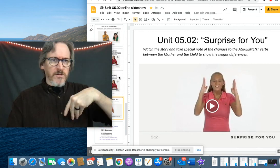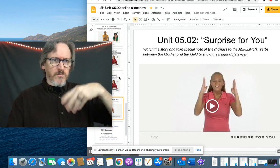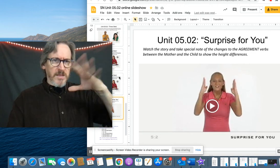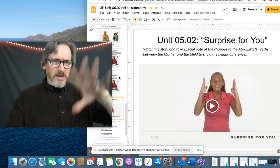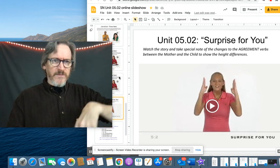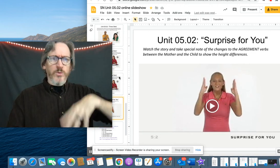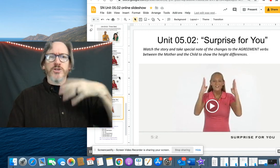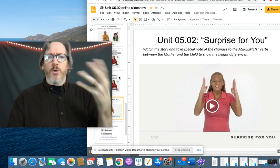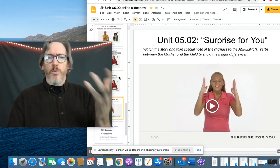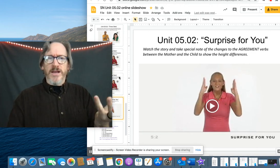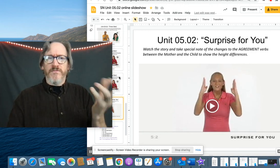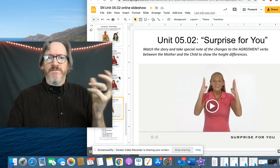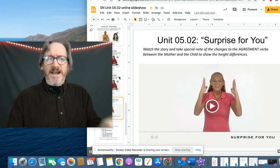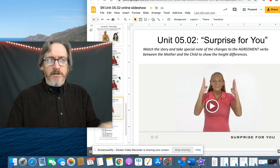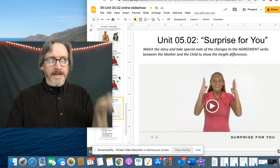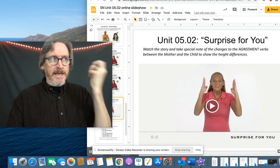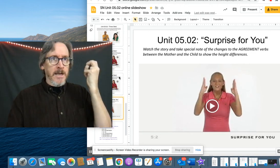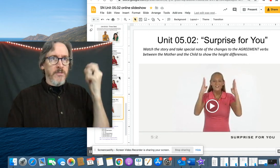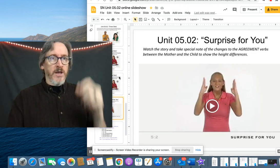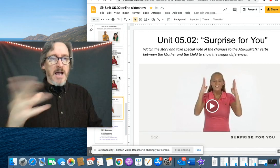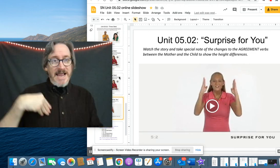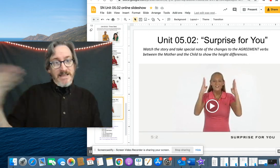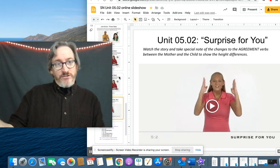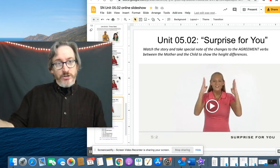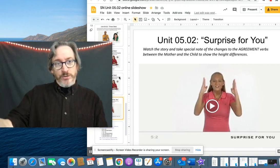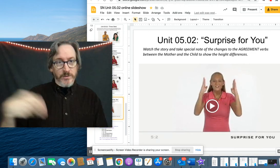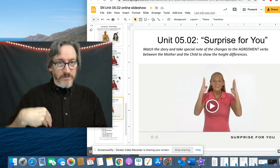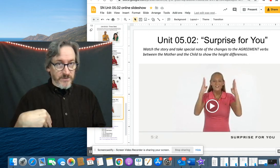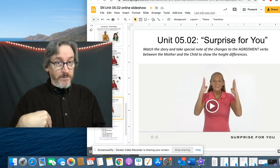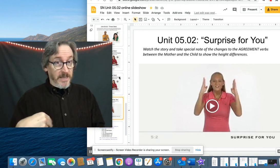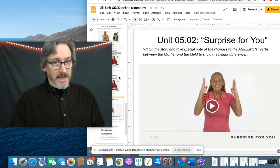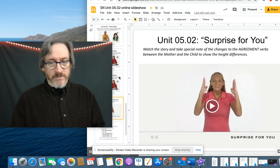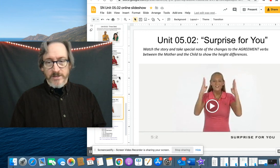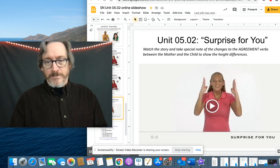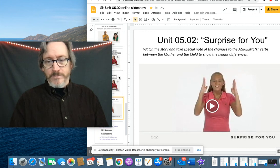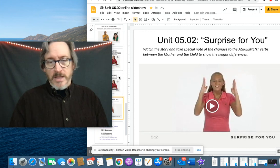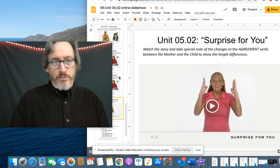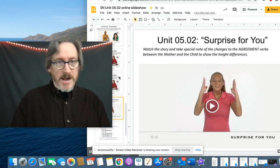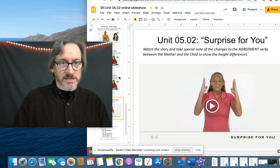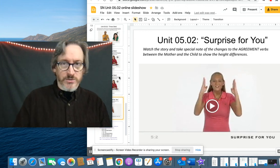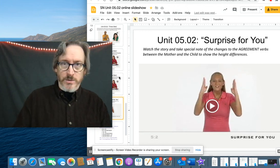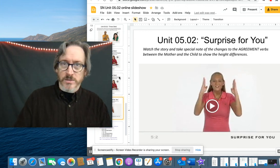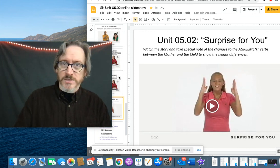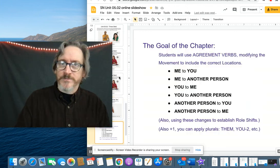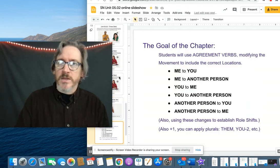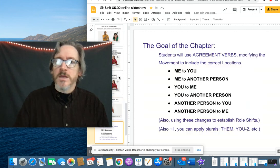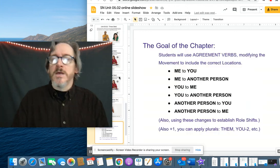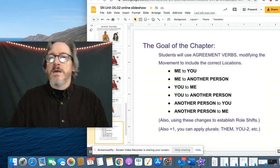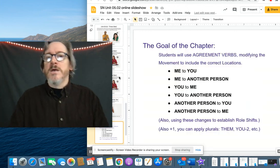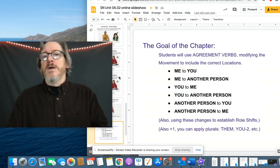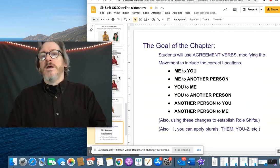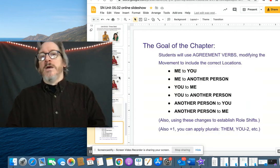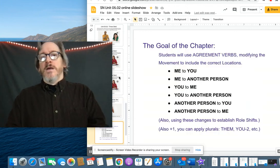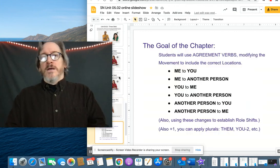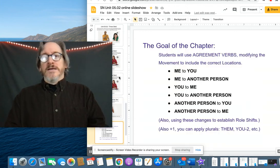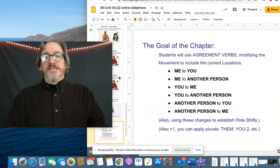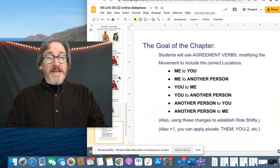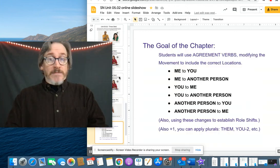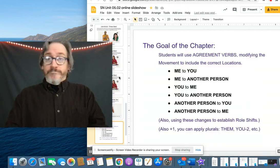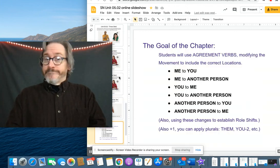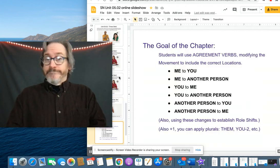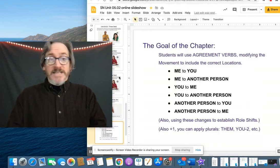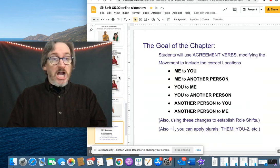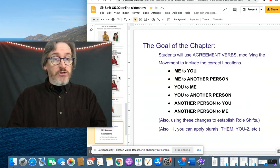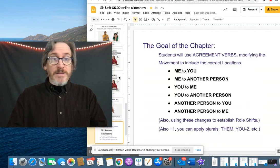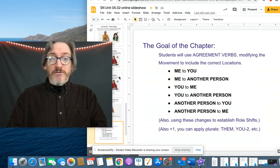of it'll give you a way to vary the I give to you, you give to me kind of thing and practice through those. So